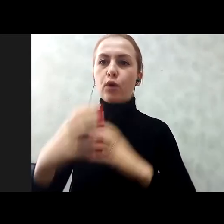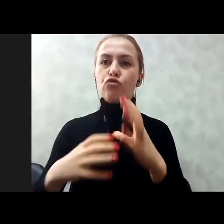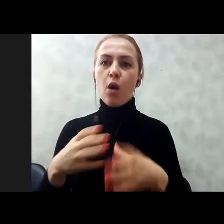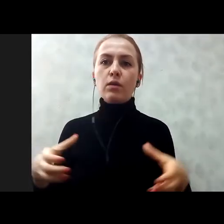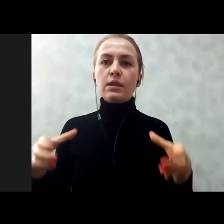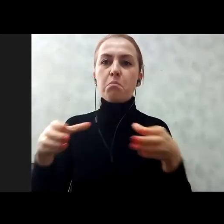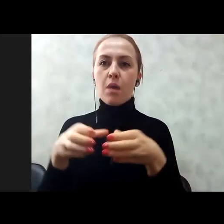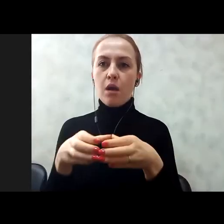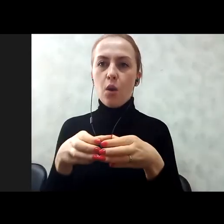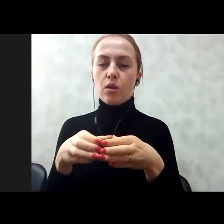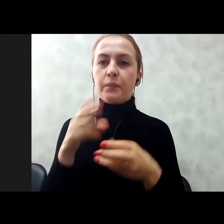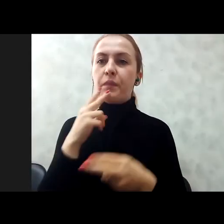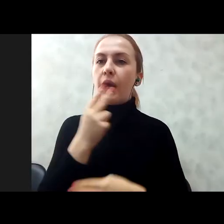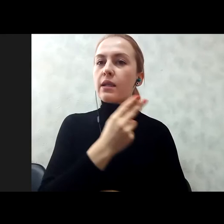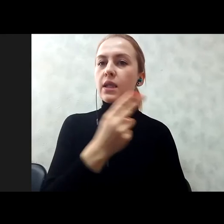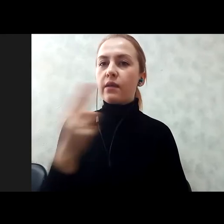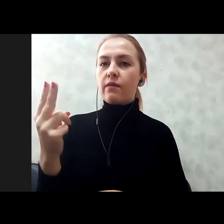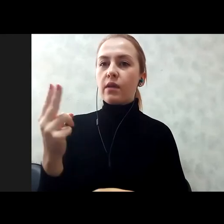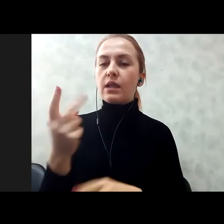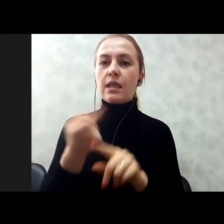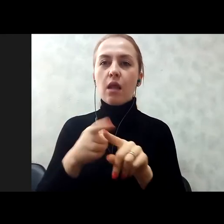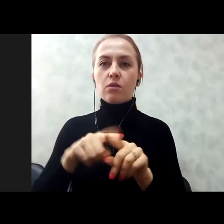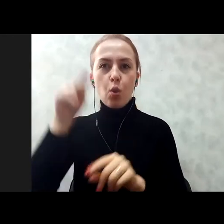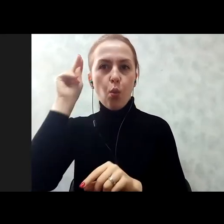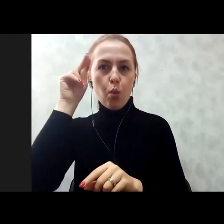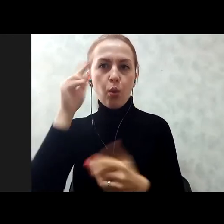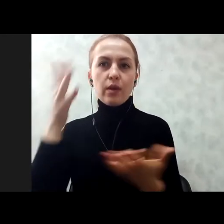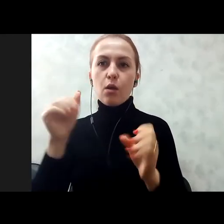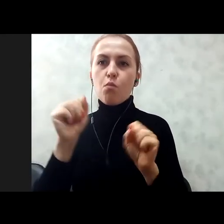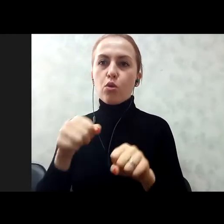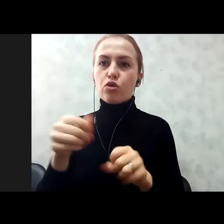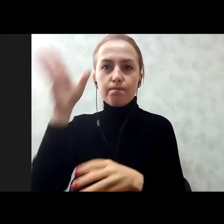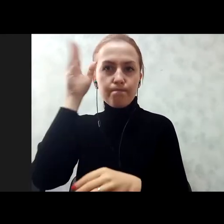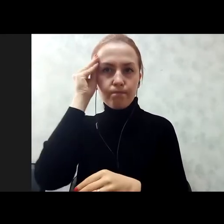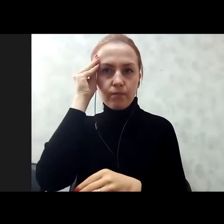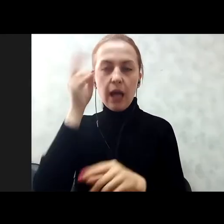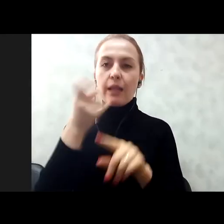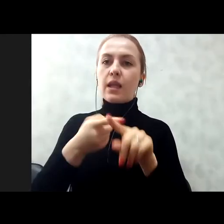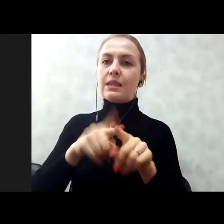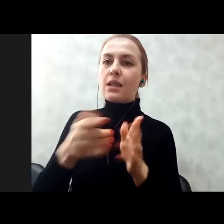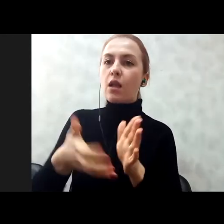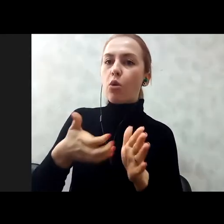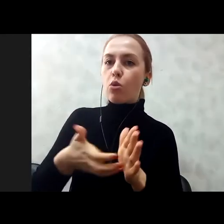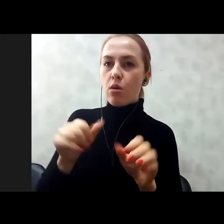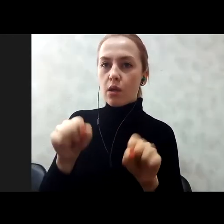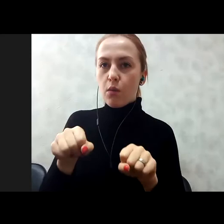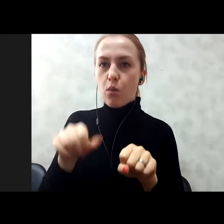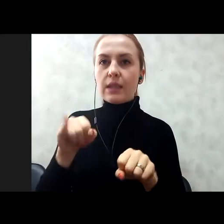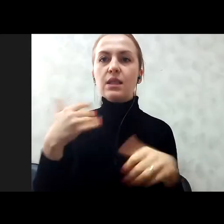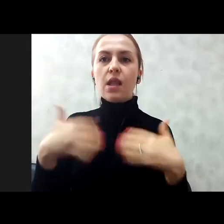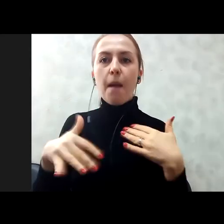learned, what shortcomings and weaknesses can still be strengthened through our joint